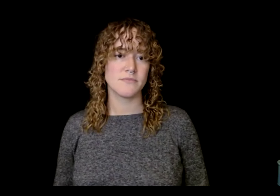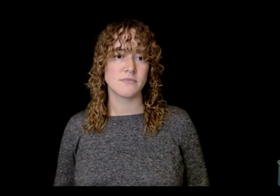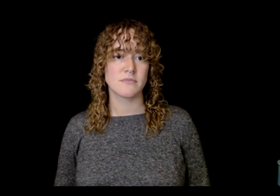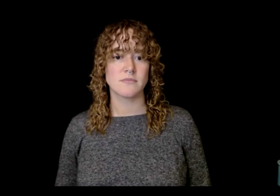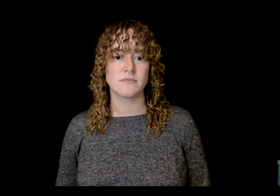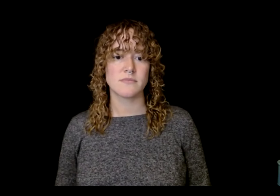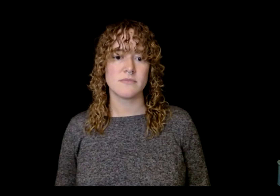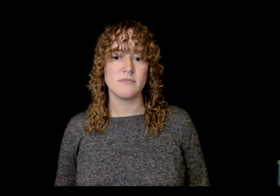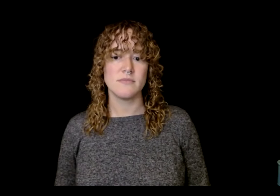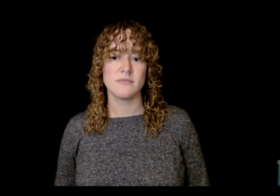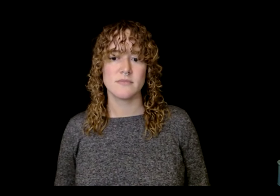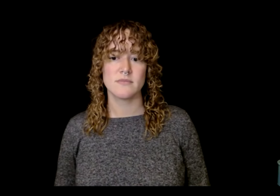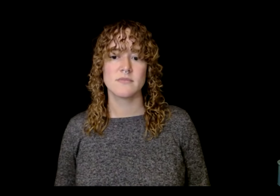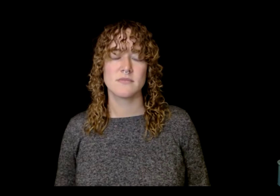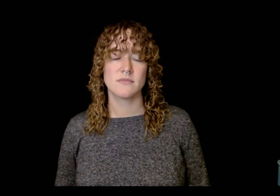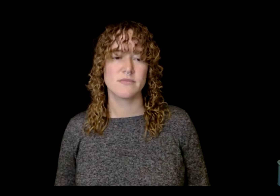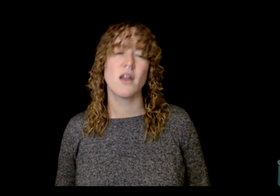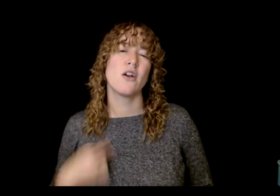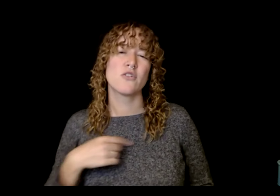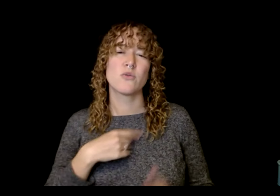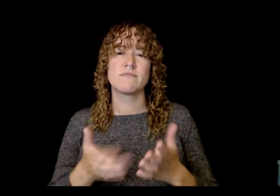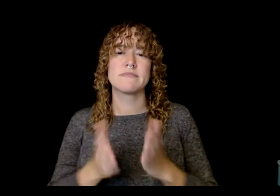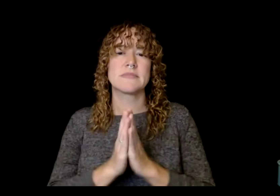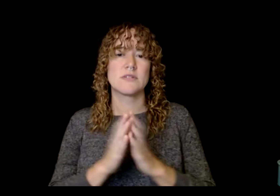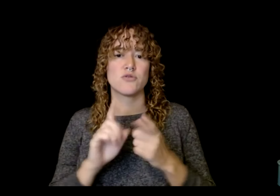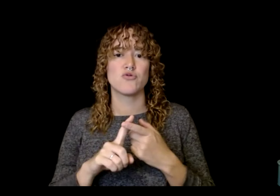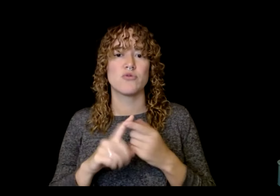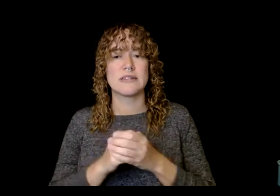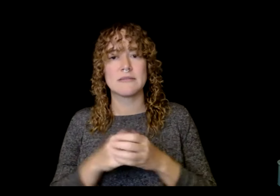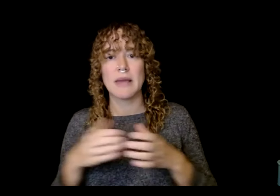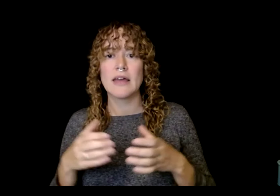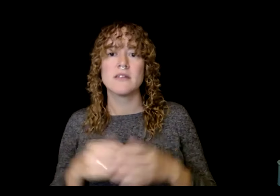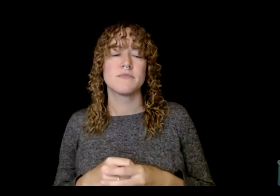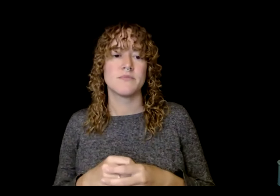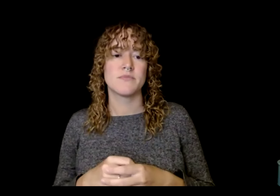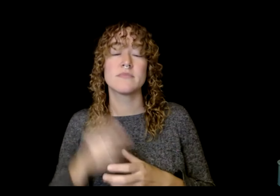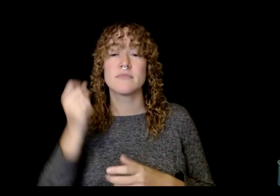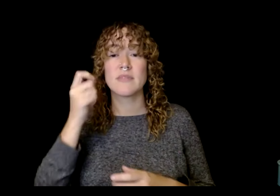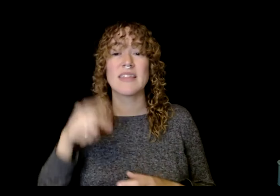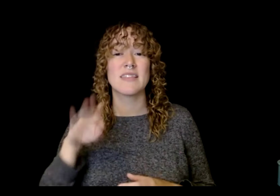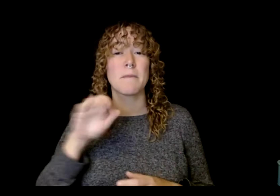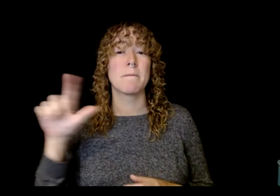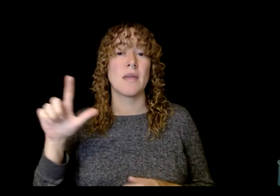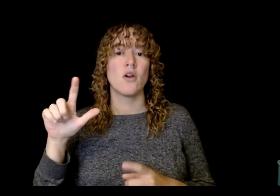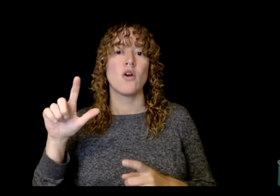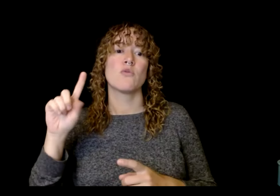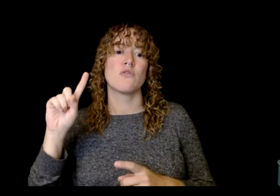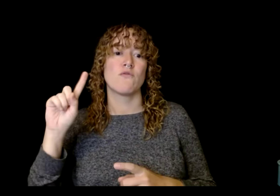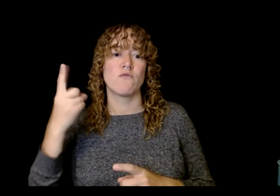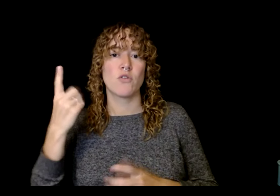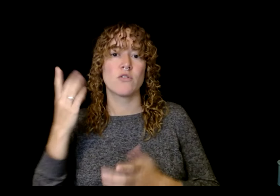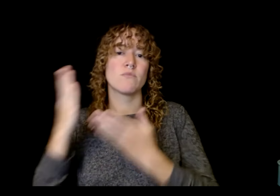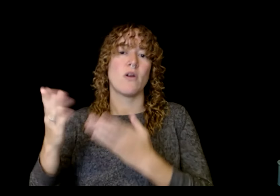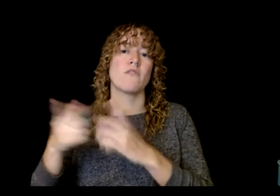So we're asking for an expansion. This bill was initially brought forward by the Oregon Center for Policy and